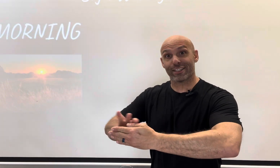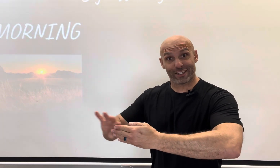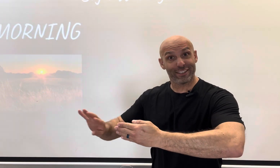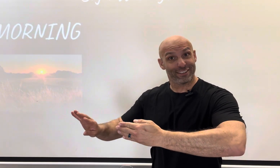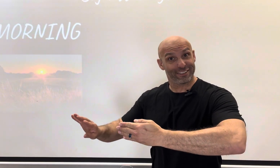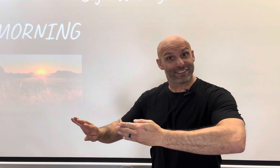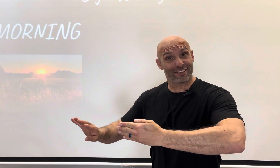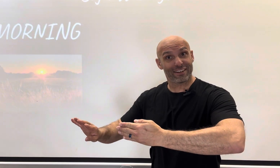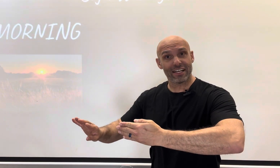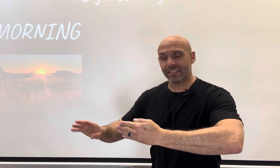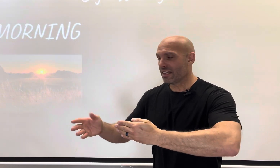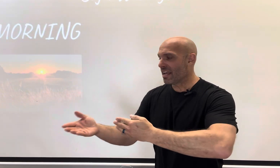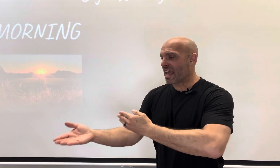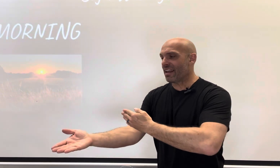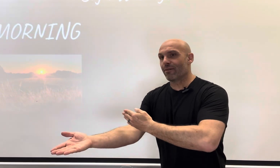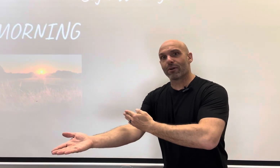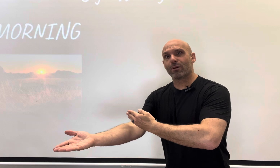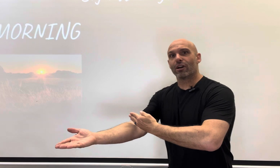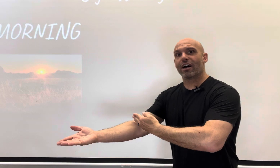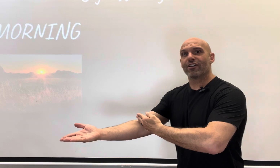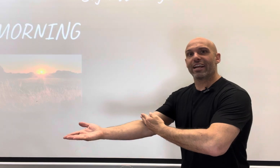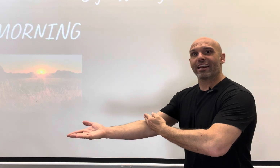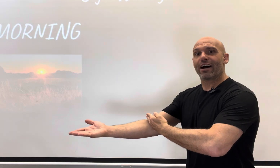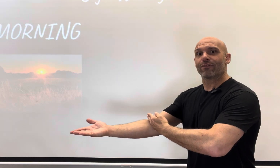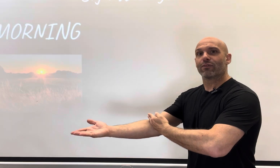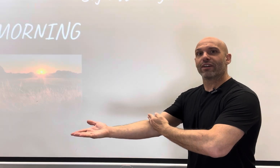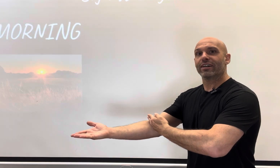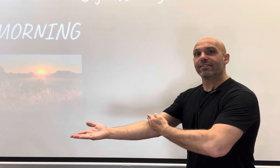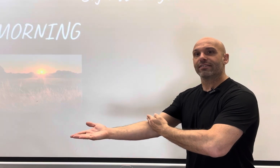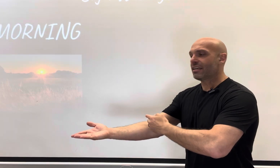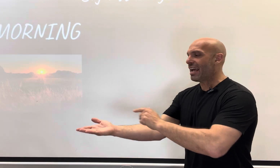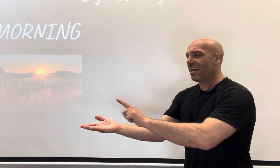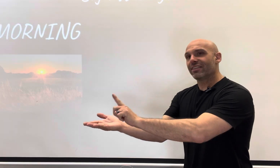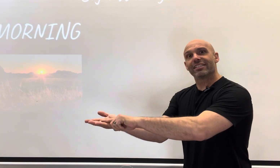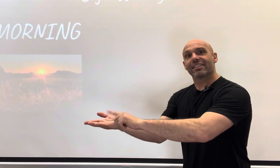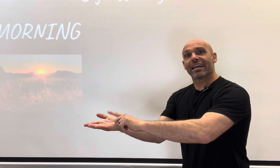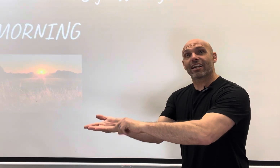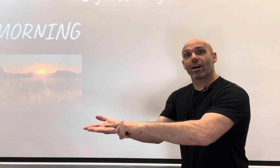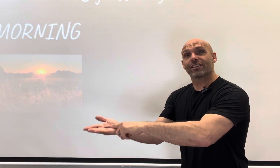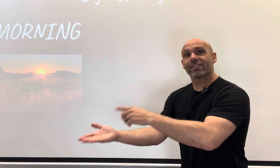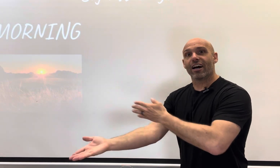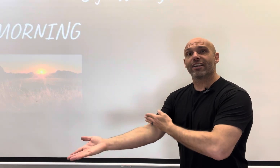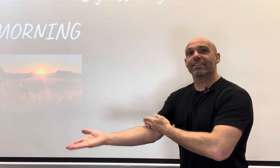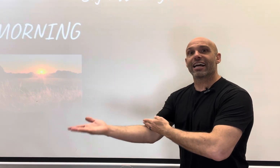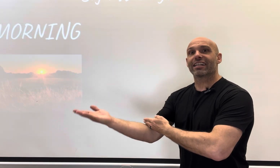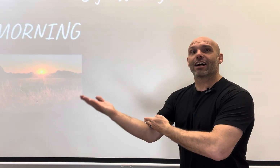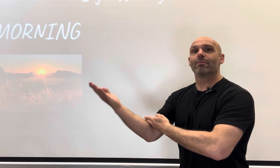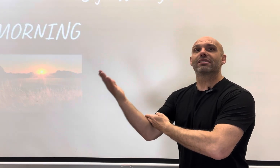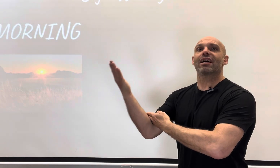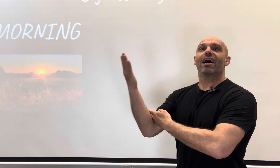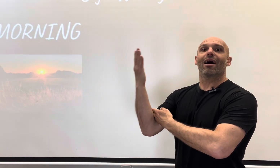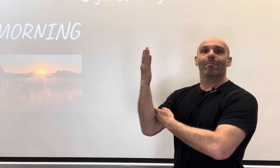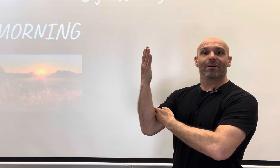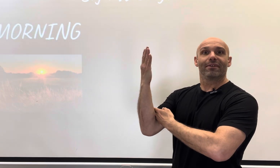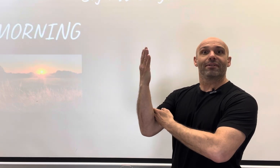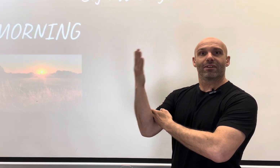horizon, all right? And then we'll put our other hand out in front of us, and this is like our sun that comes up,